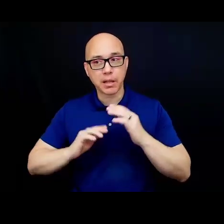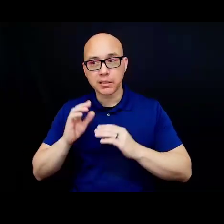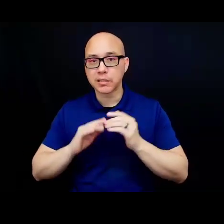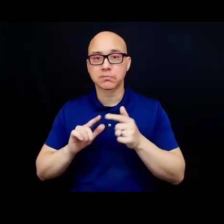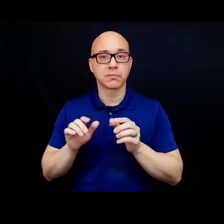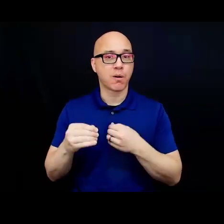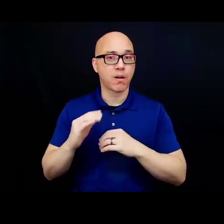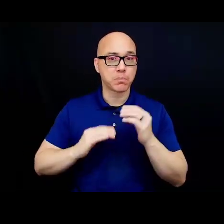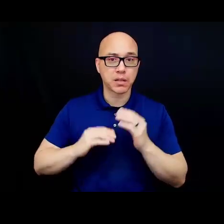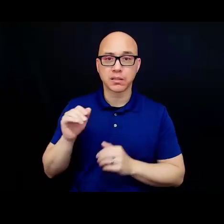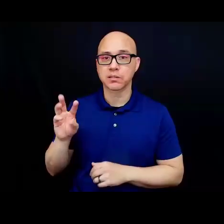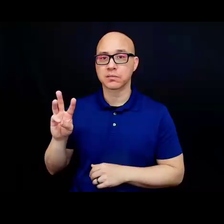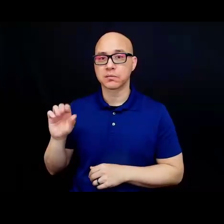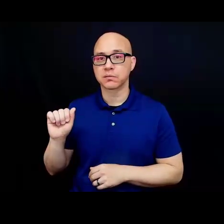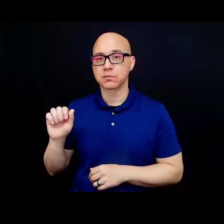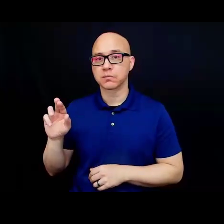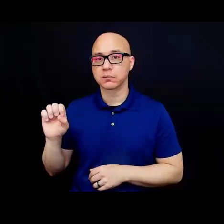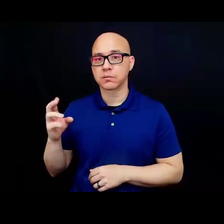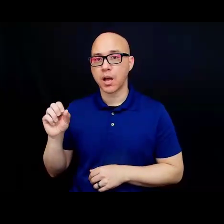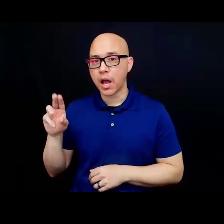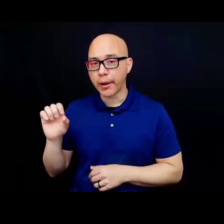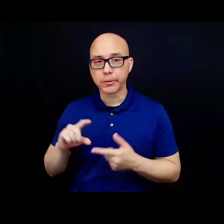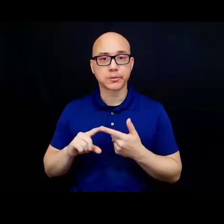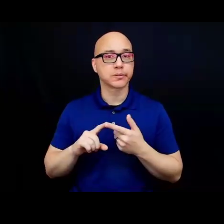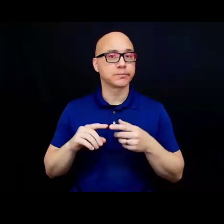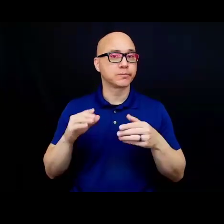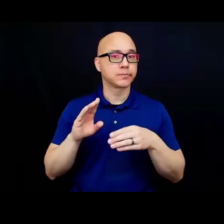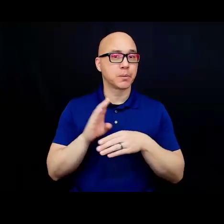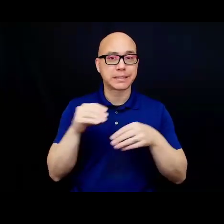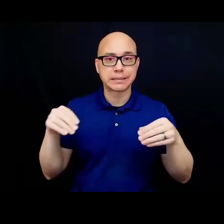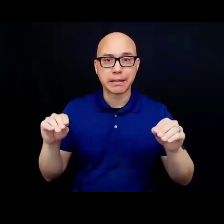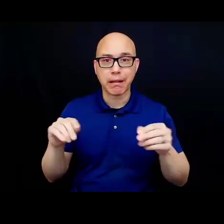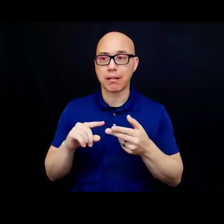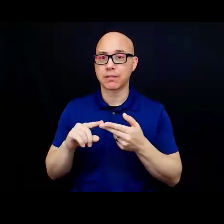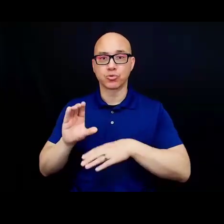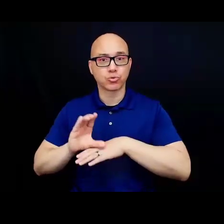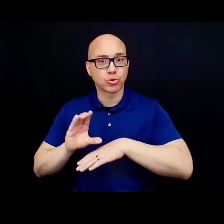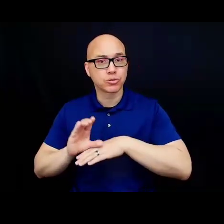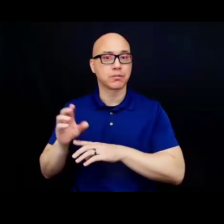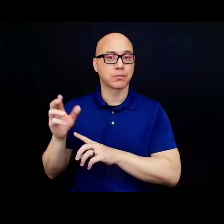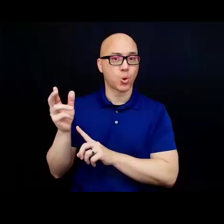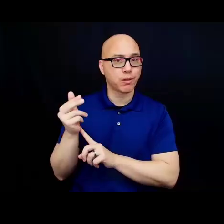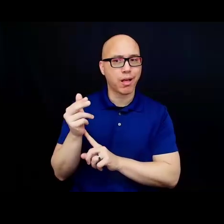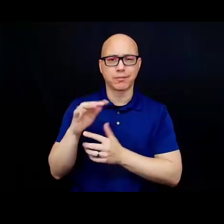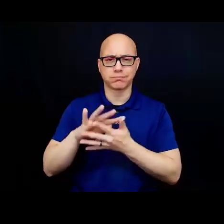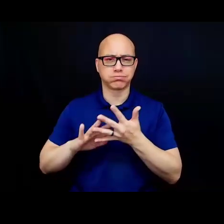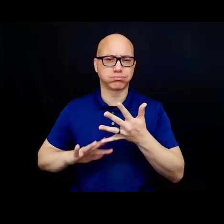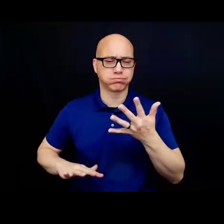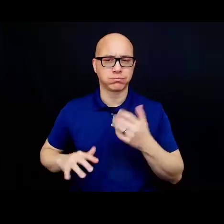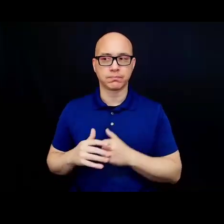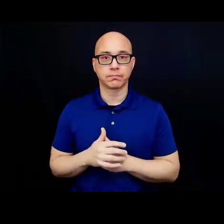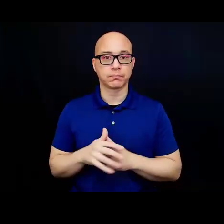buildings, warehouse, retail, churches, hotels, etc. We also